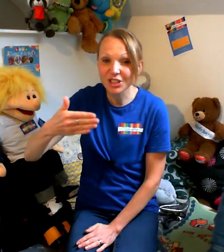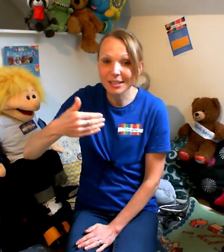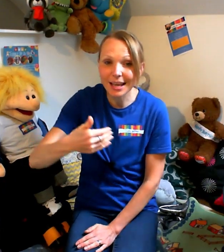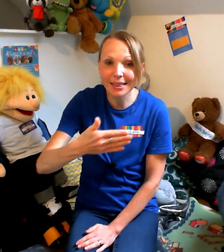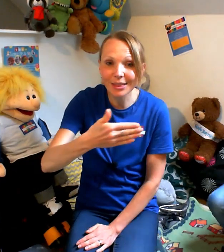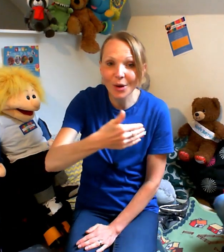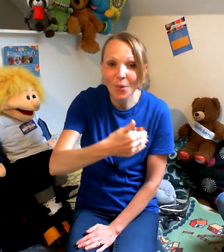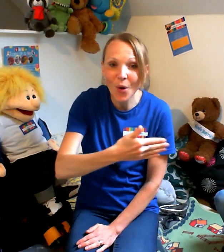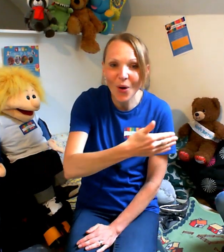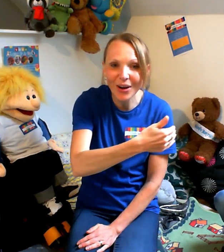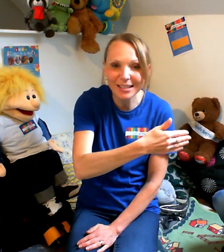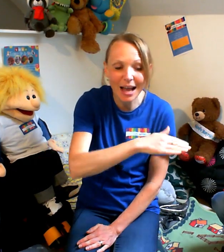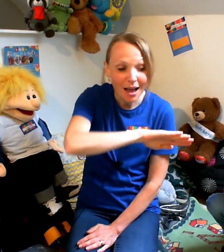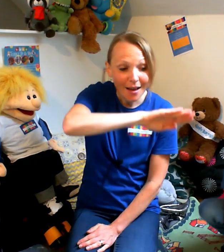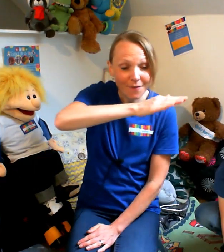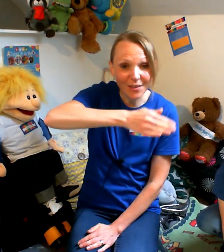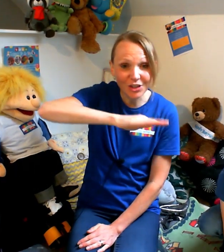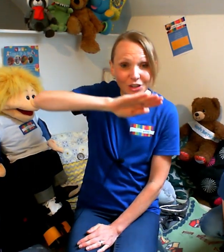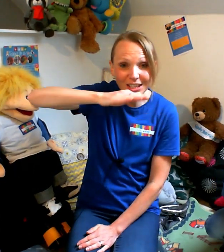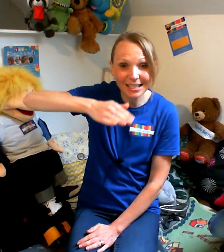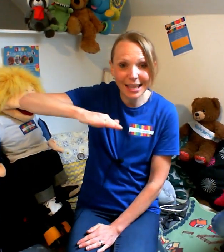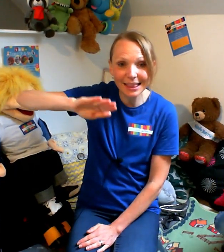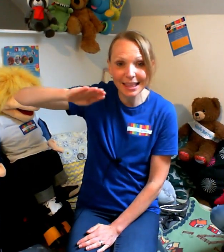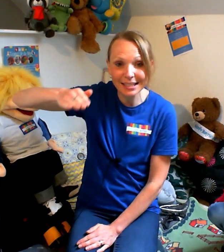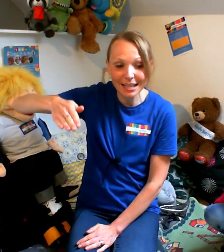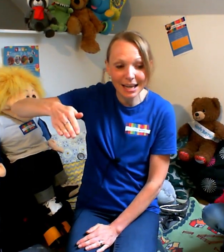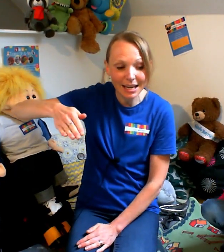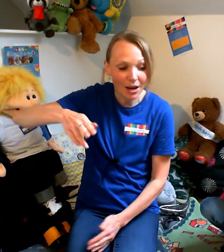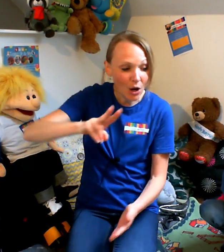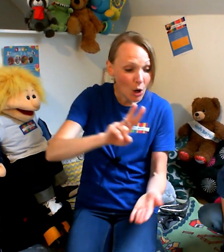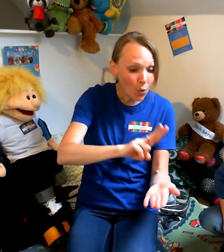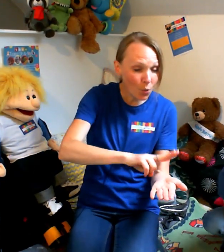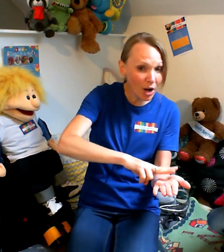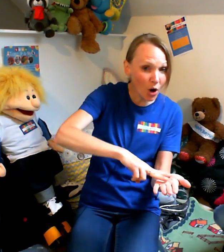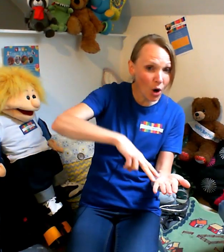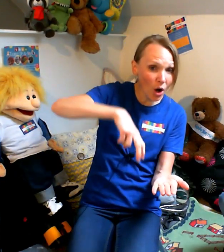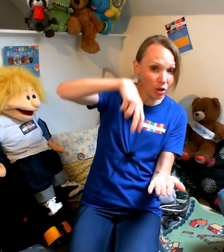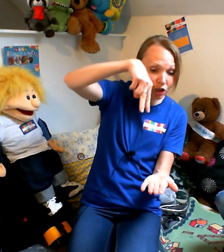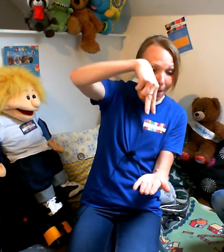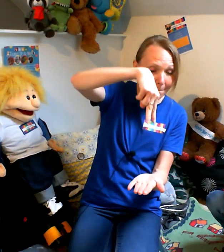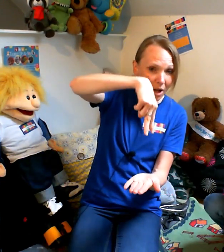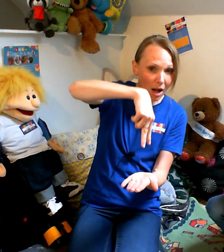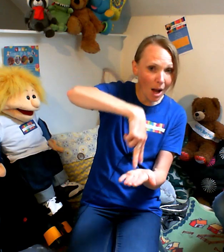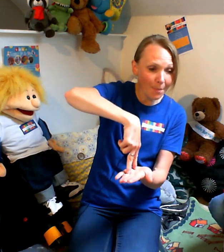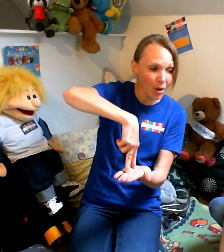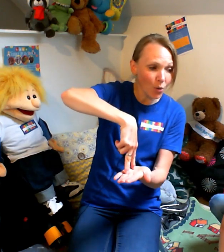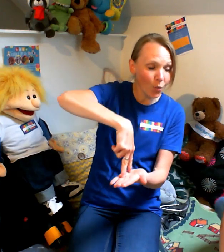Fishes in the water, fishes in the sea. We all jump up with